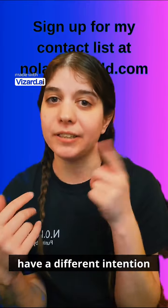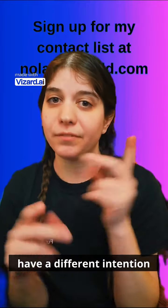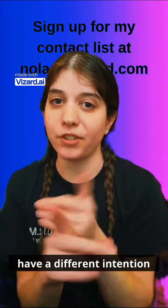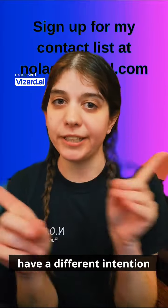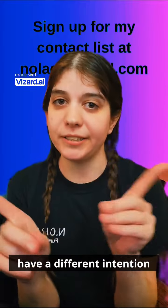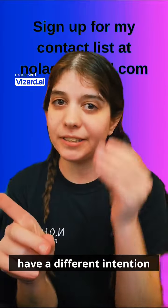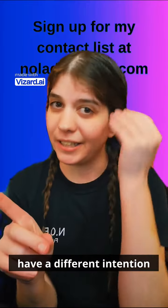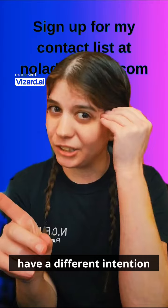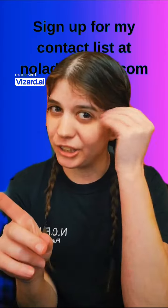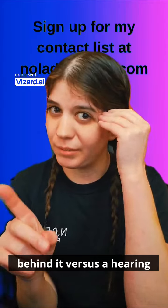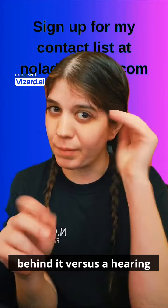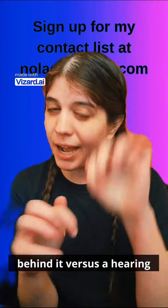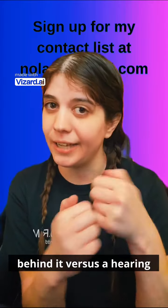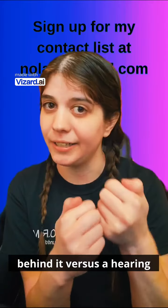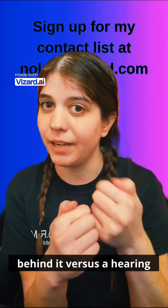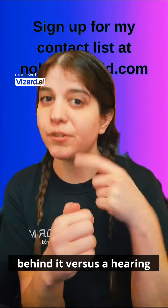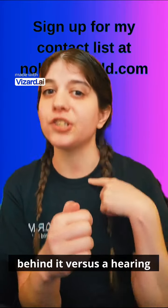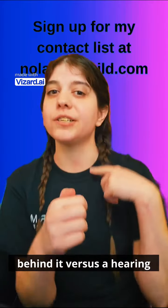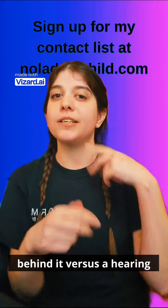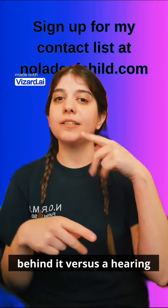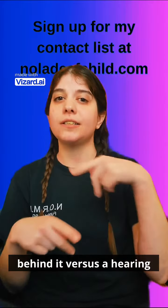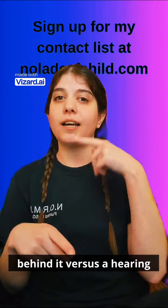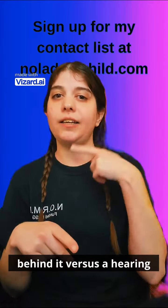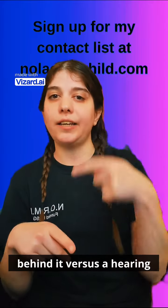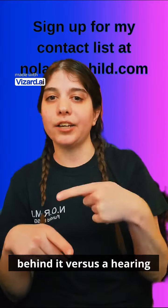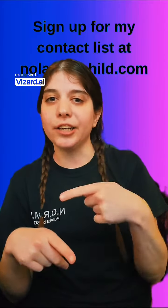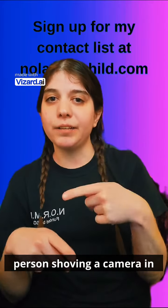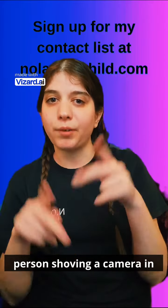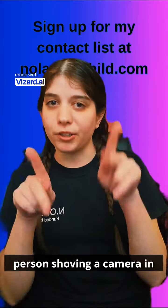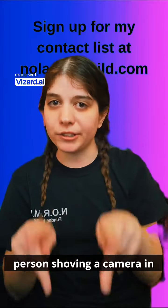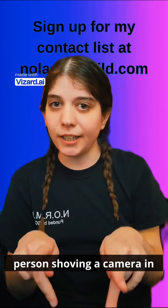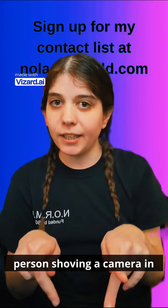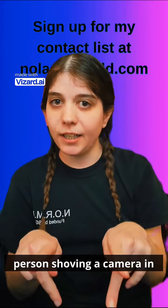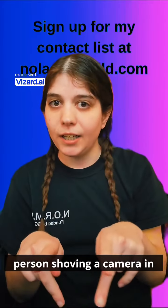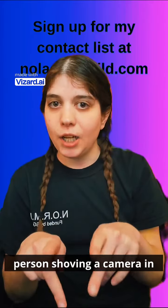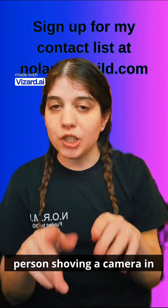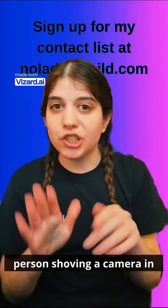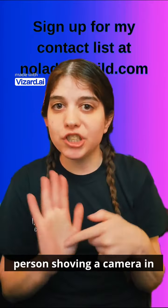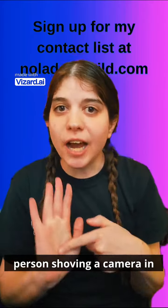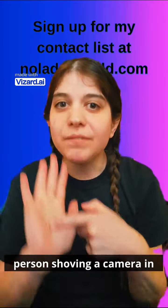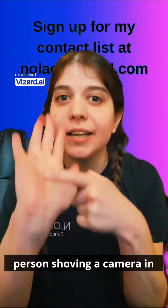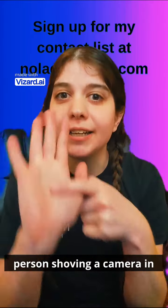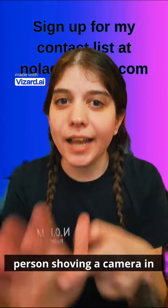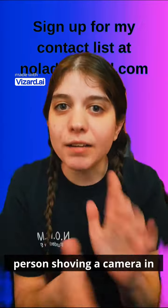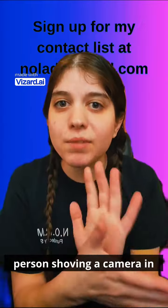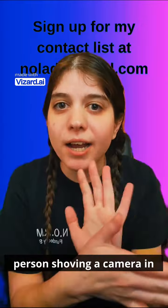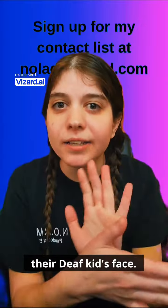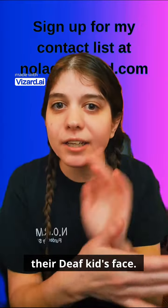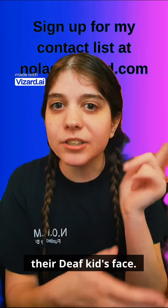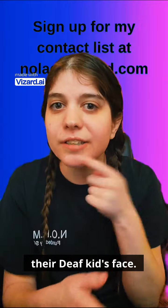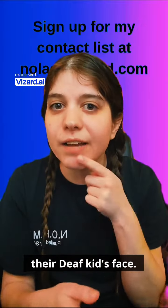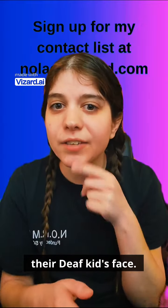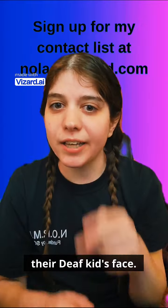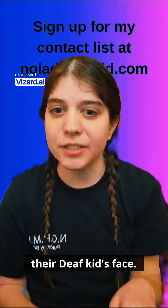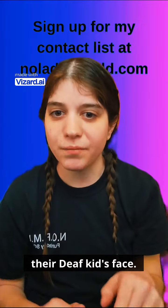different intention behind it versus a hearing person shoving a camera in their deaf kid's face.